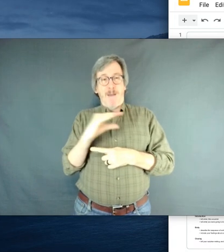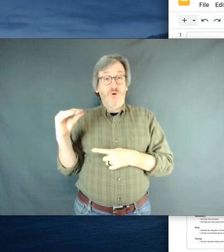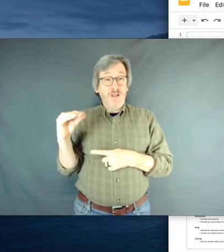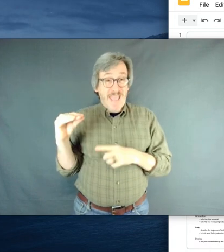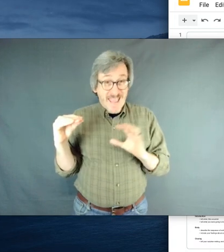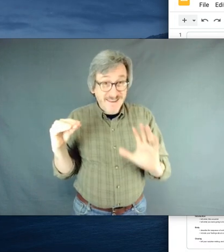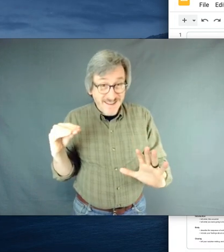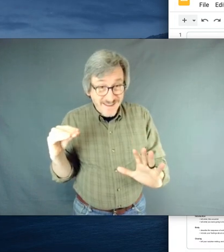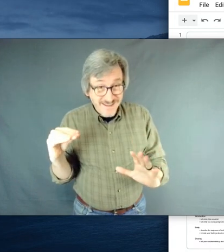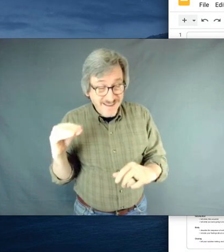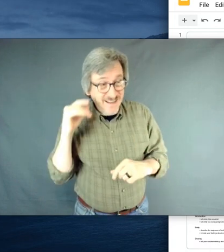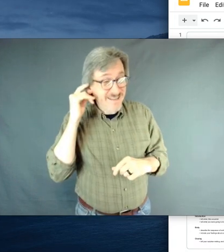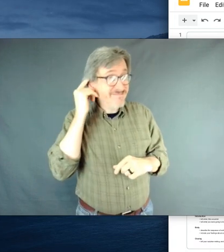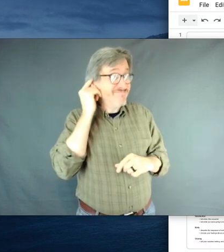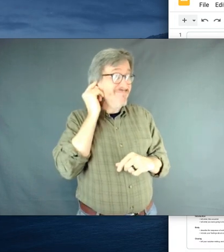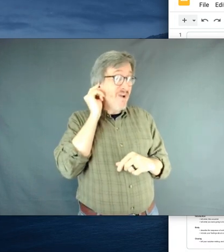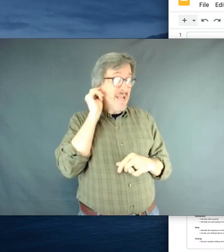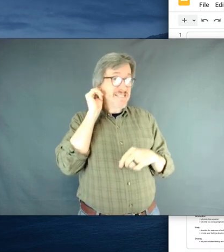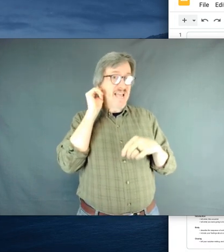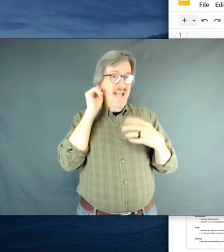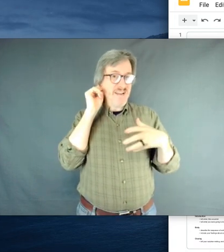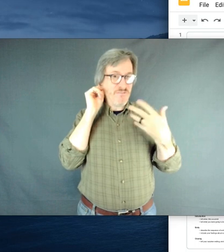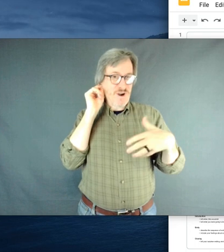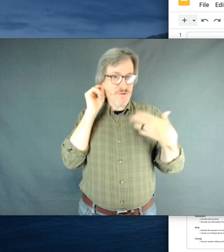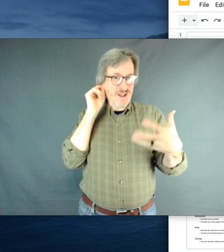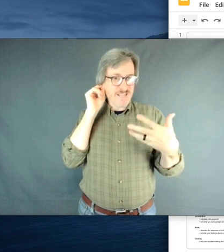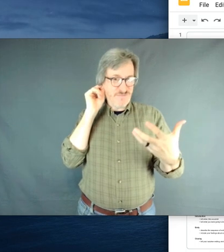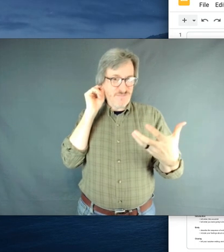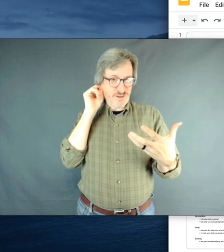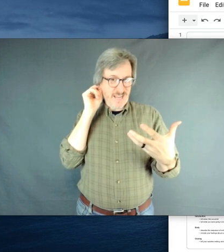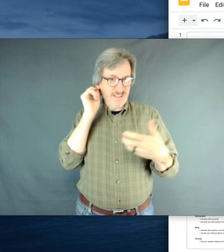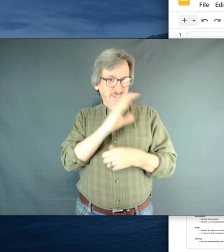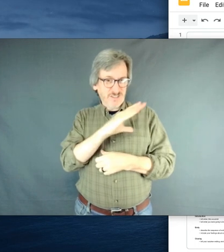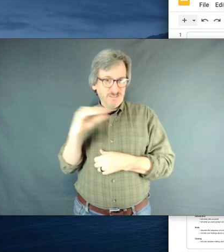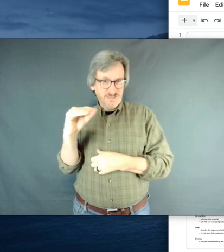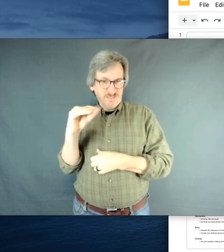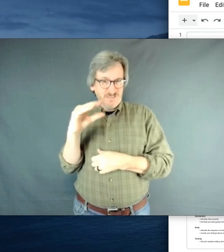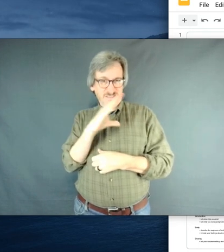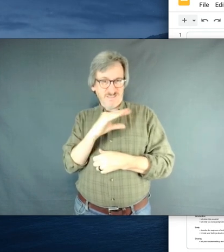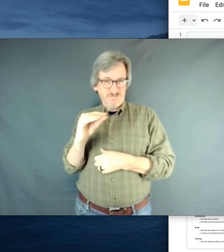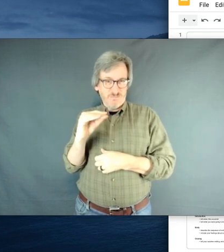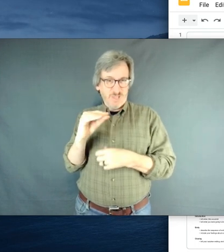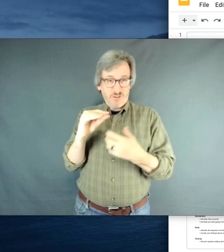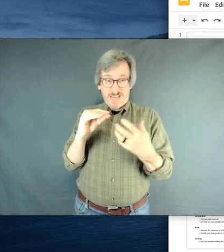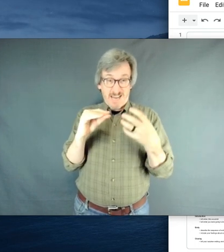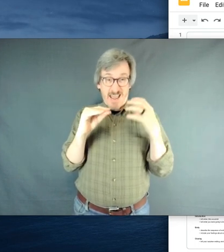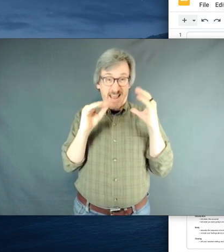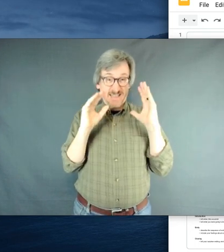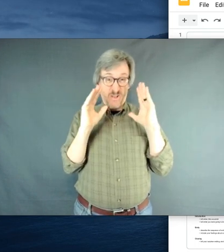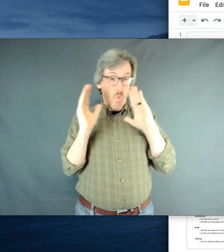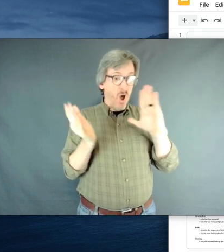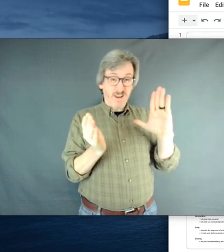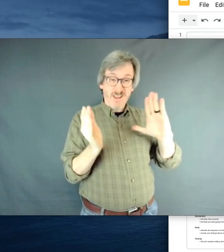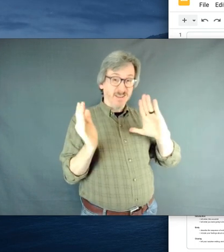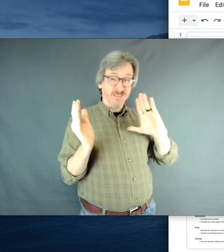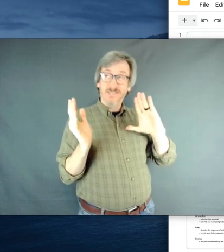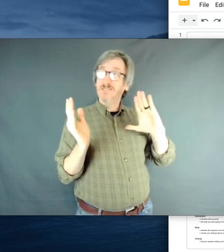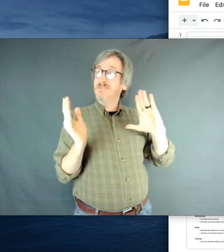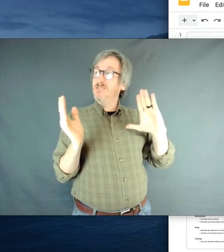I'm putting and in. It's kind of frowned on. It's very English. We learned it in ASL